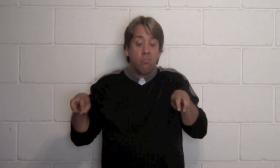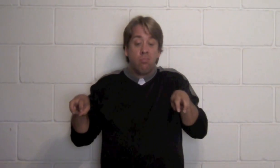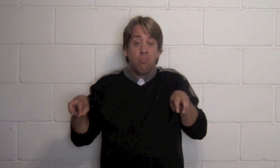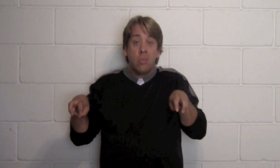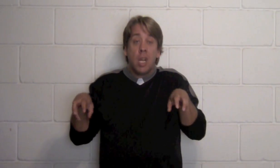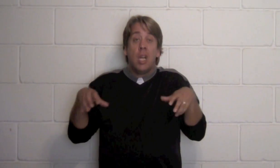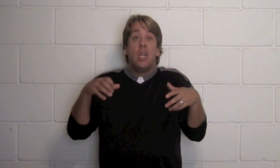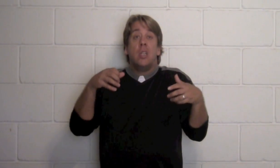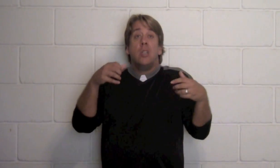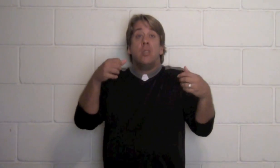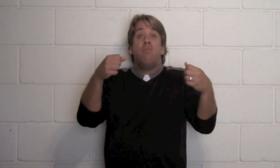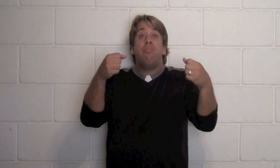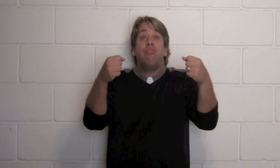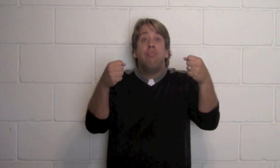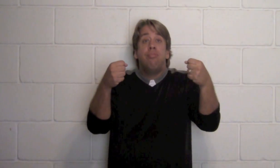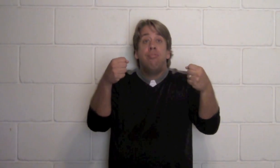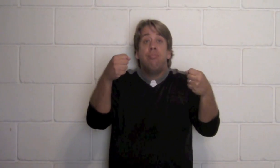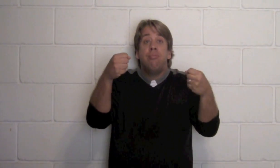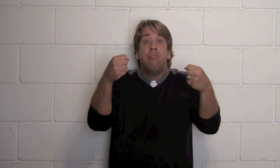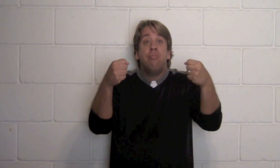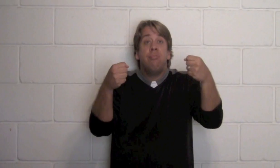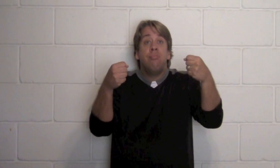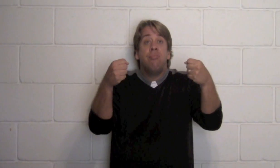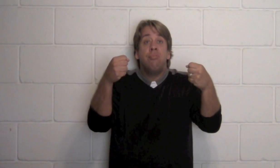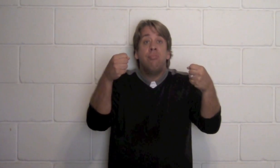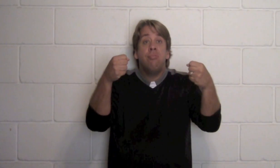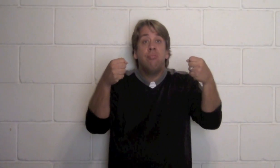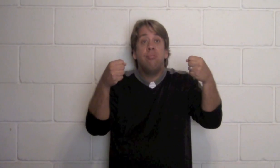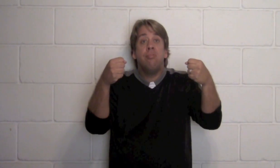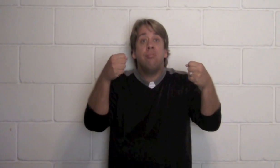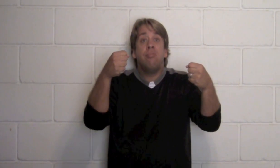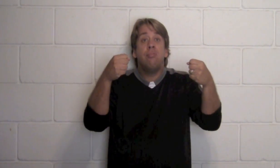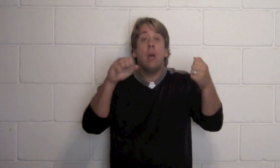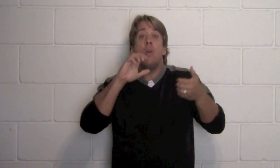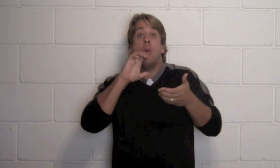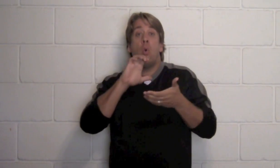The wife was sitting on the passenger side. The husband was driving.